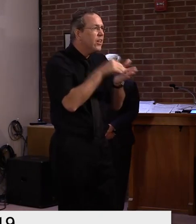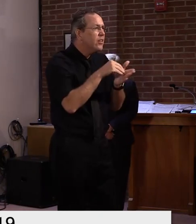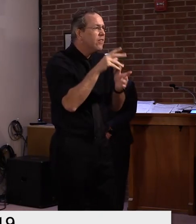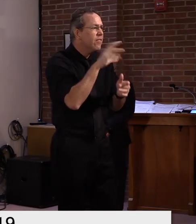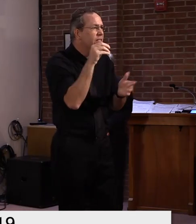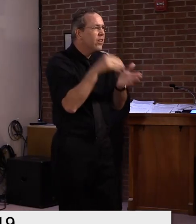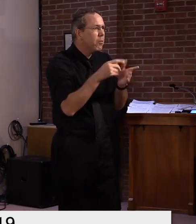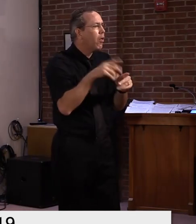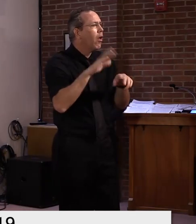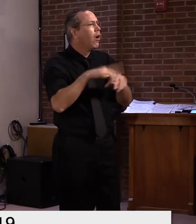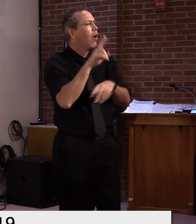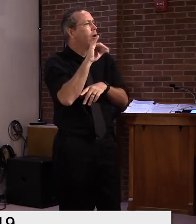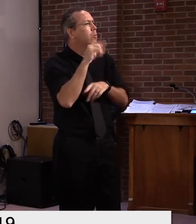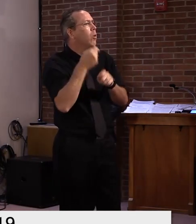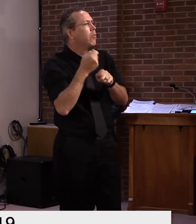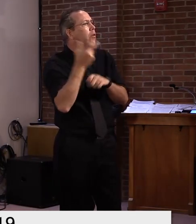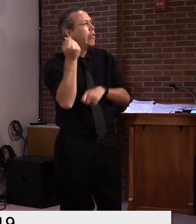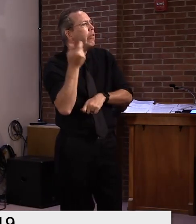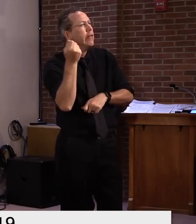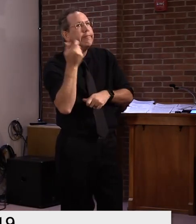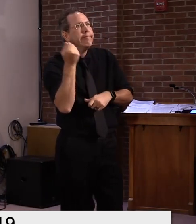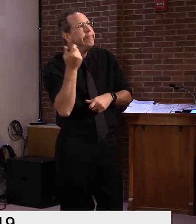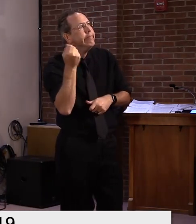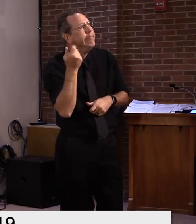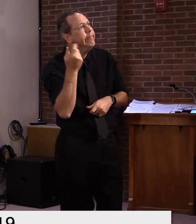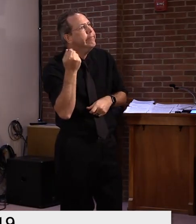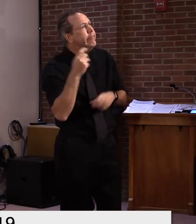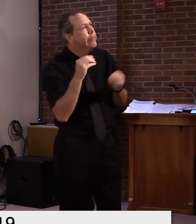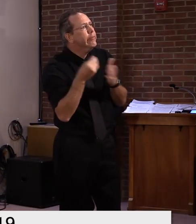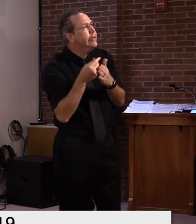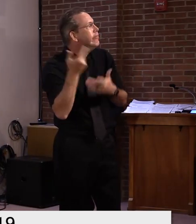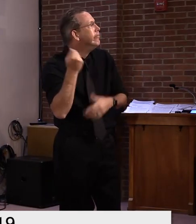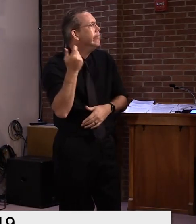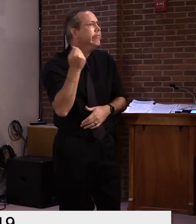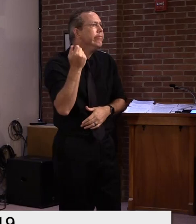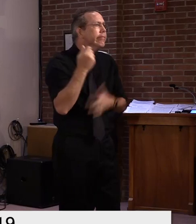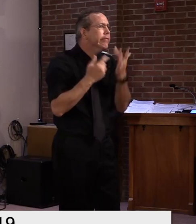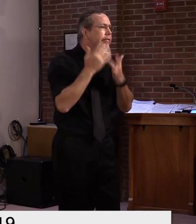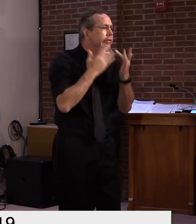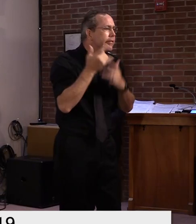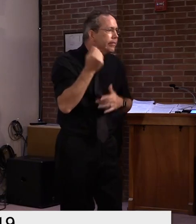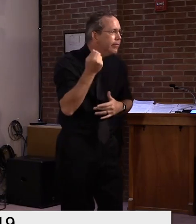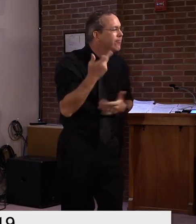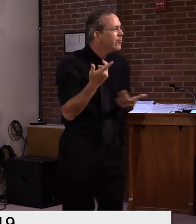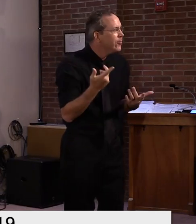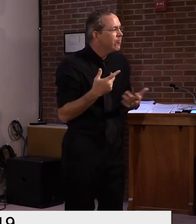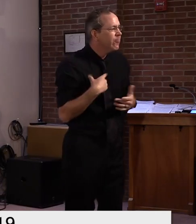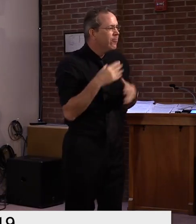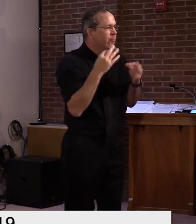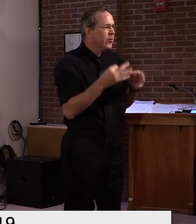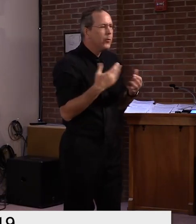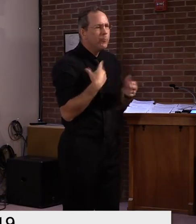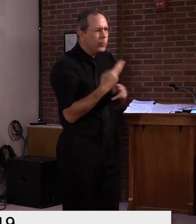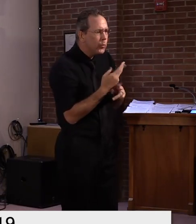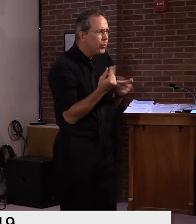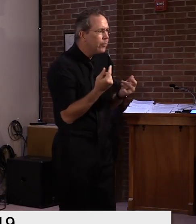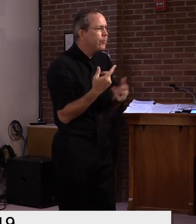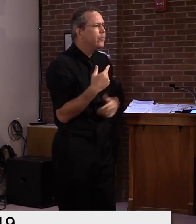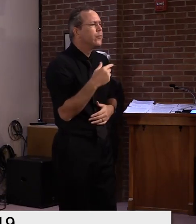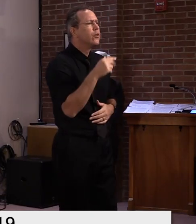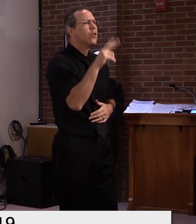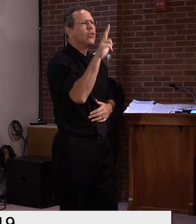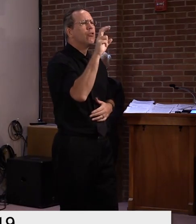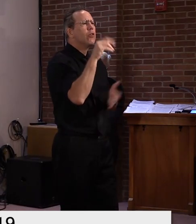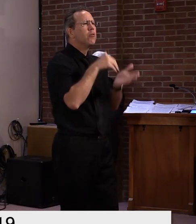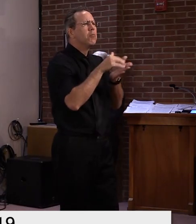spring we proposed using roughly $400 million of the $1.25 billion in federal funding to support employers and